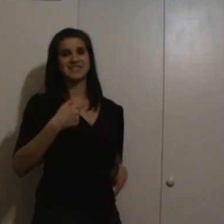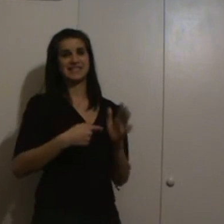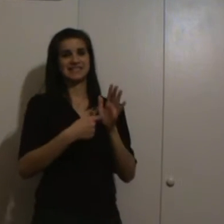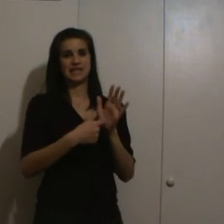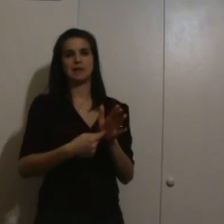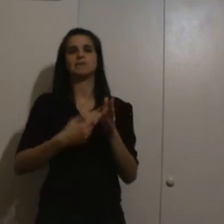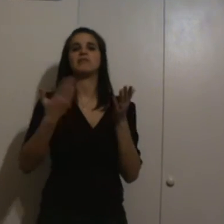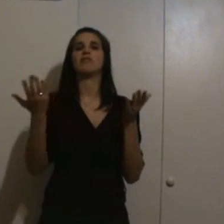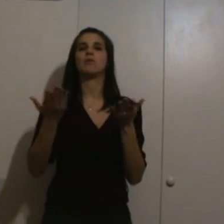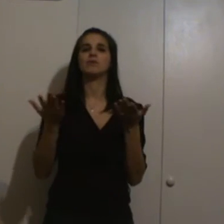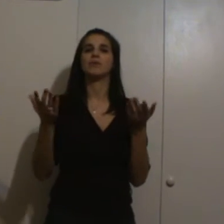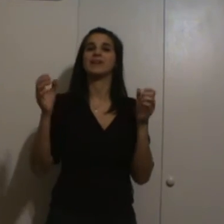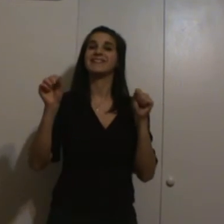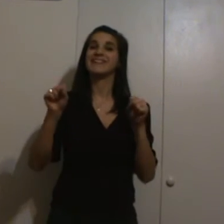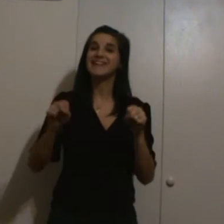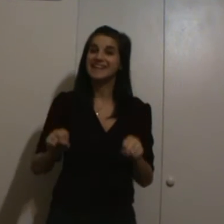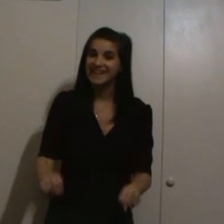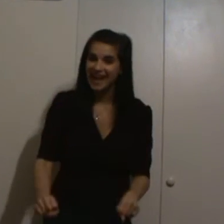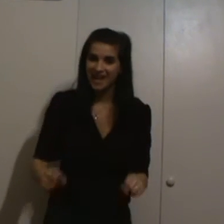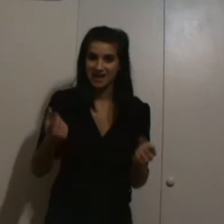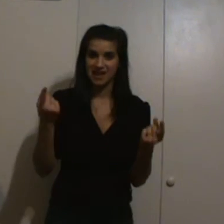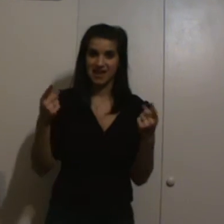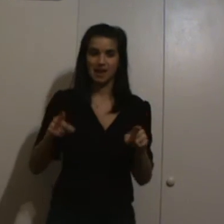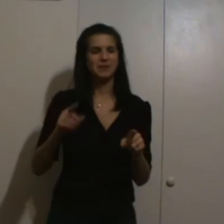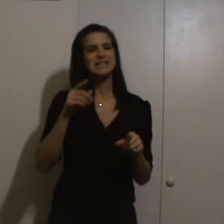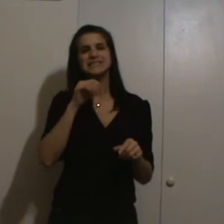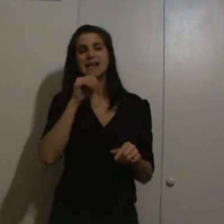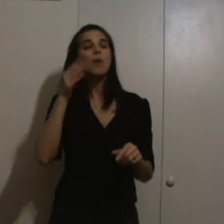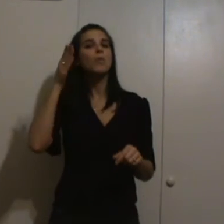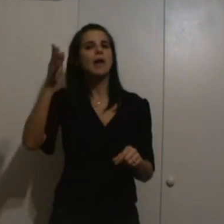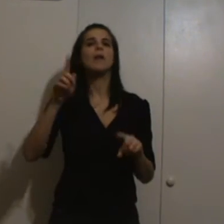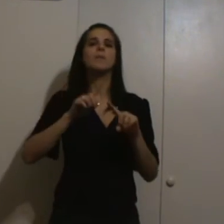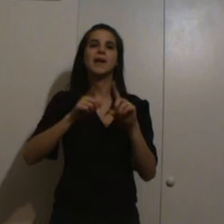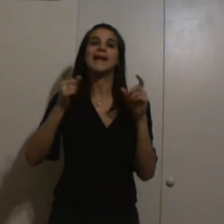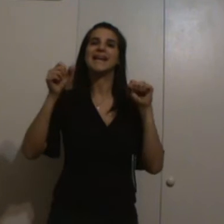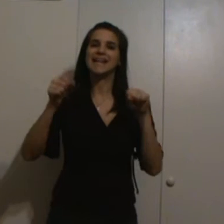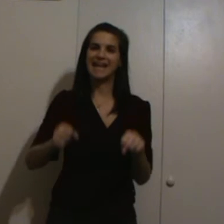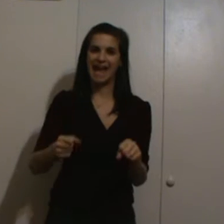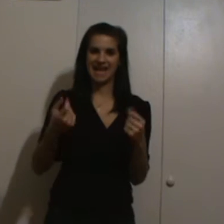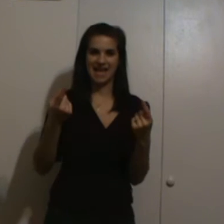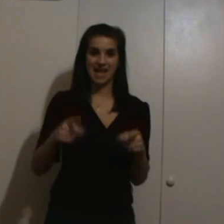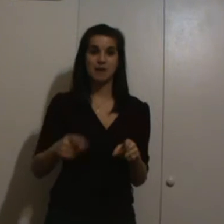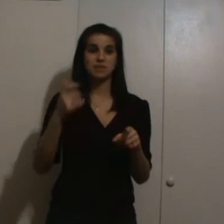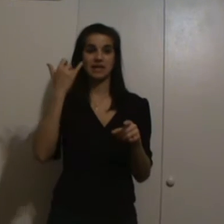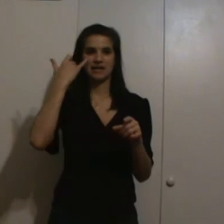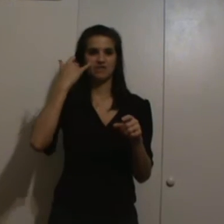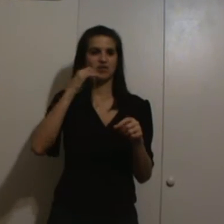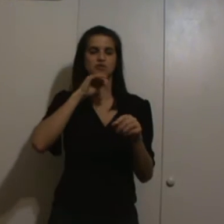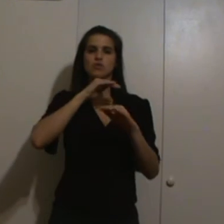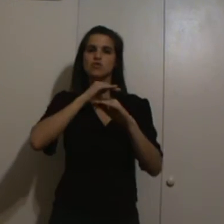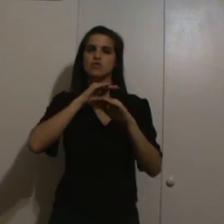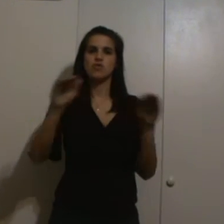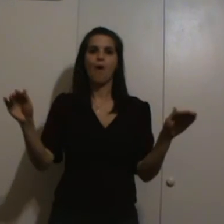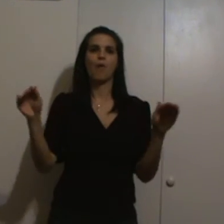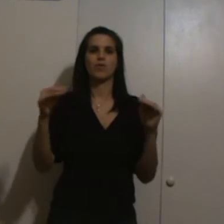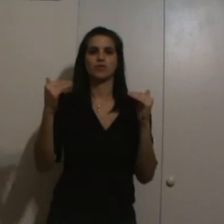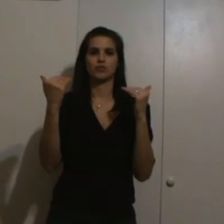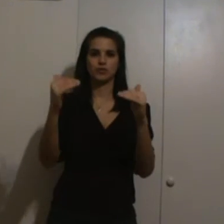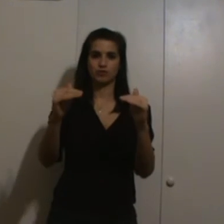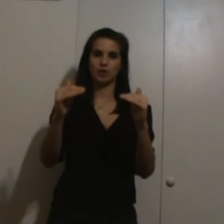do if there is no regulation and there is no restriction. What you need to do is keep in